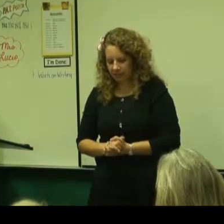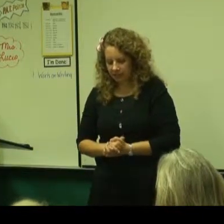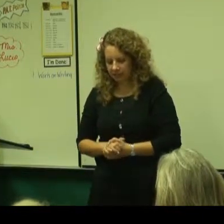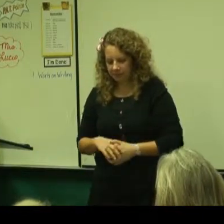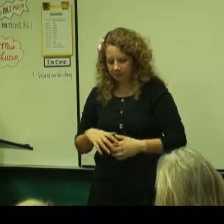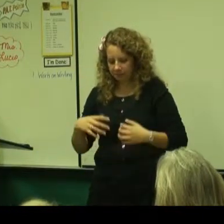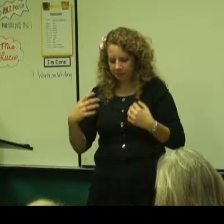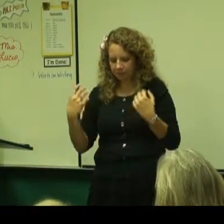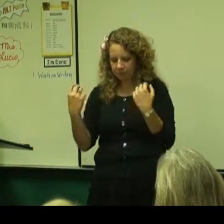say